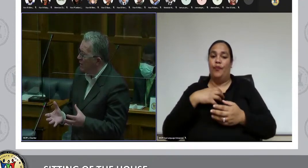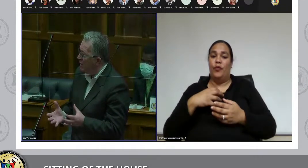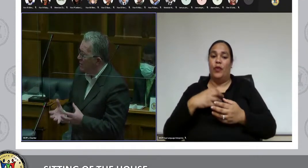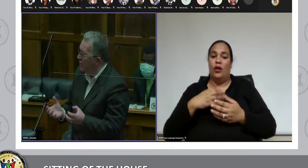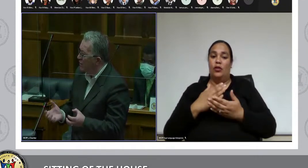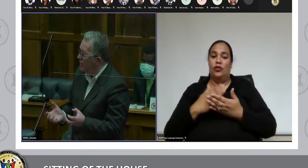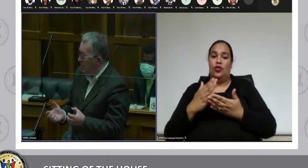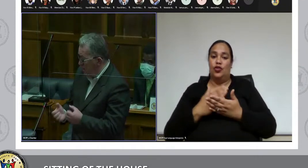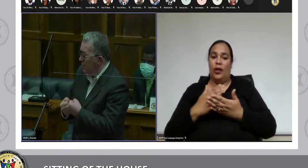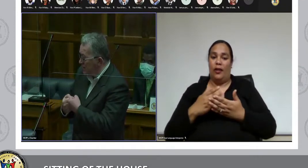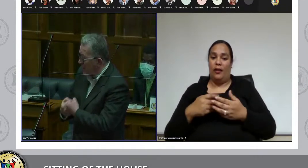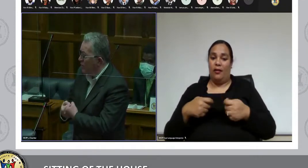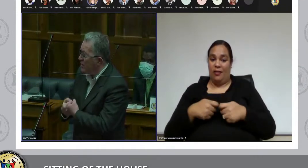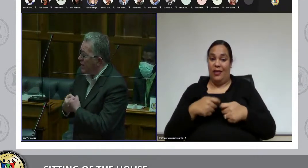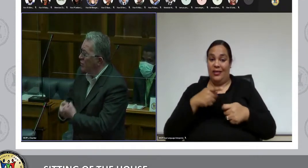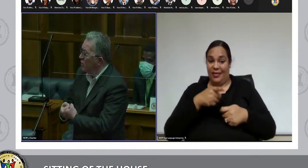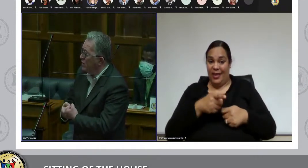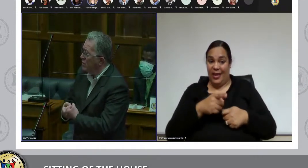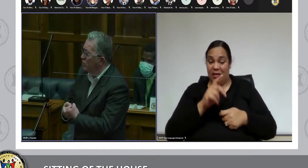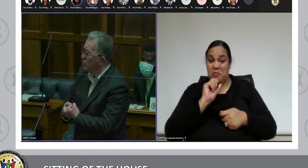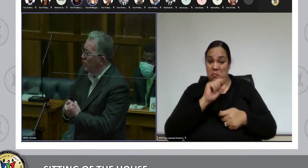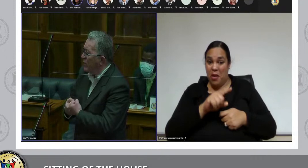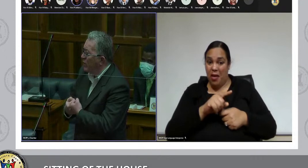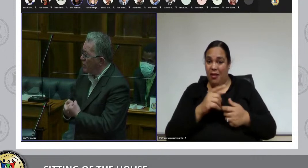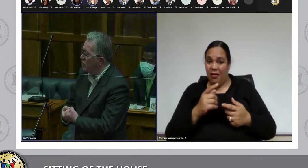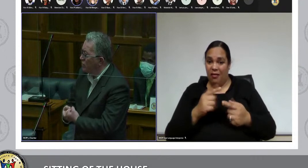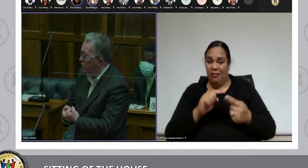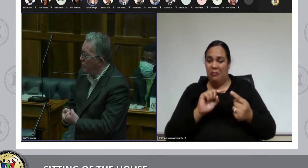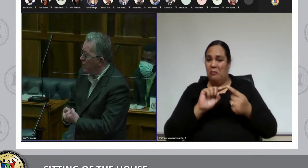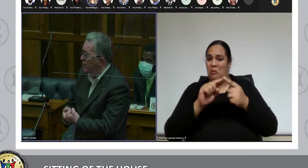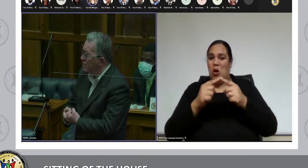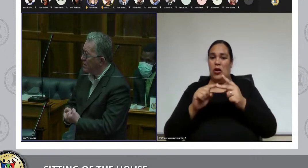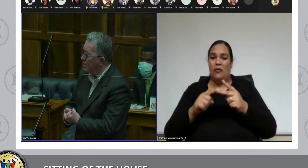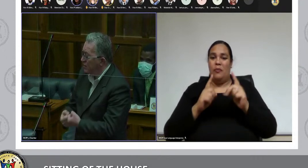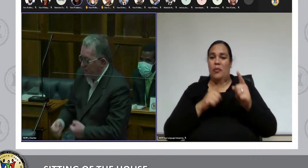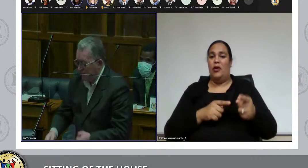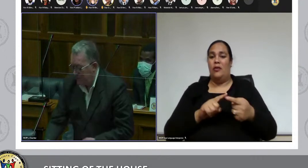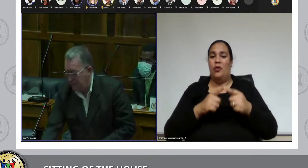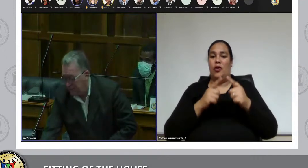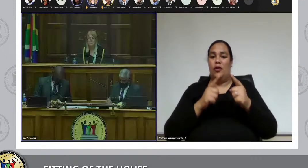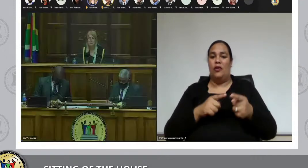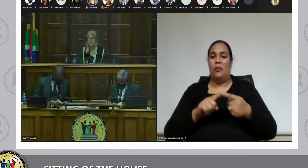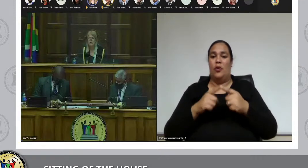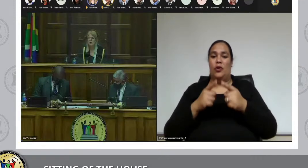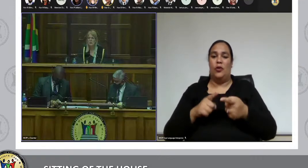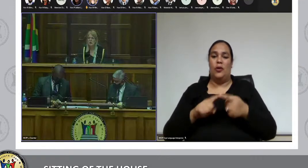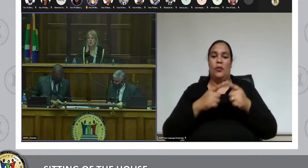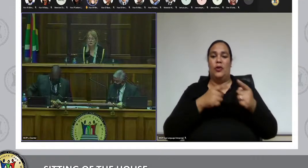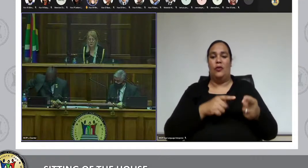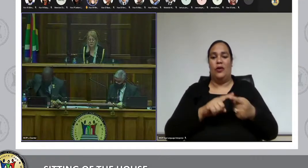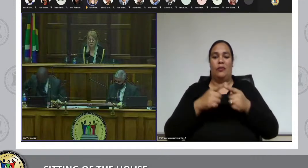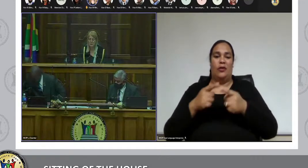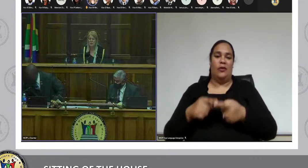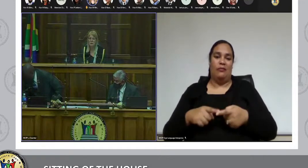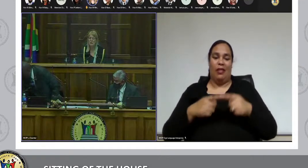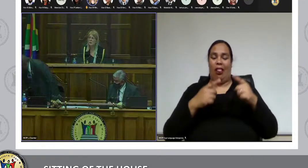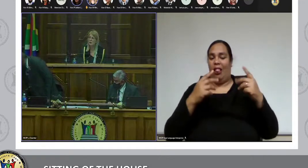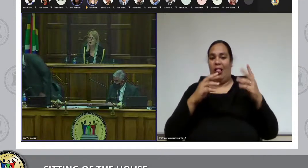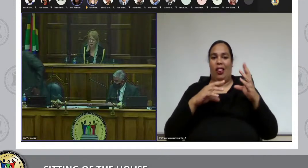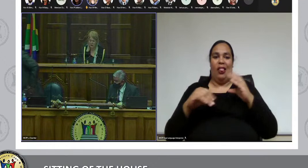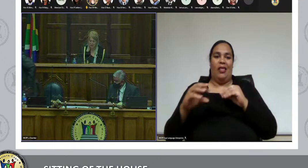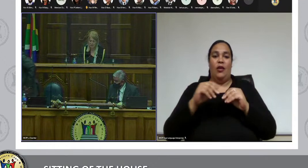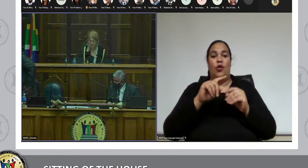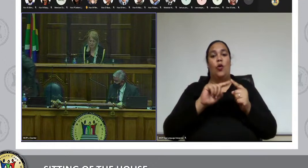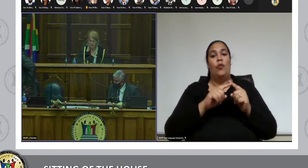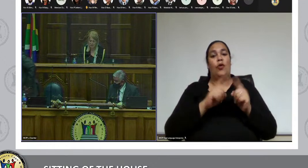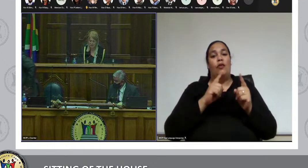equitable, etc. Is that what? Point of order. Point of order, Deputy Speaker. Honourable Chief Whip, what's your